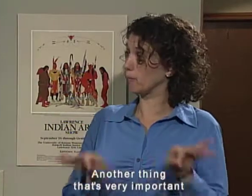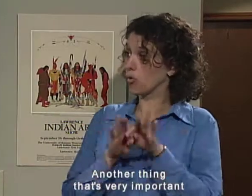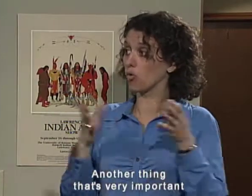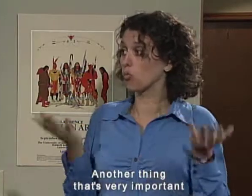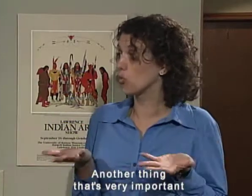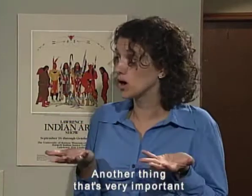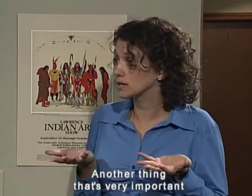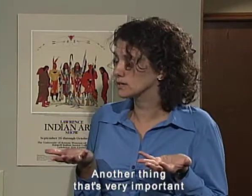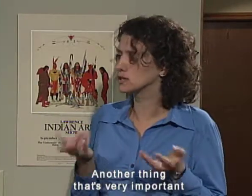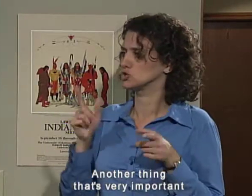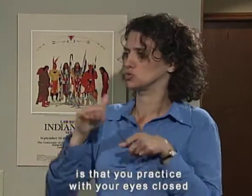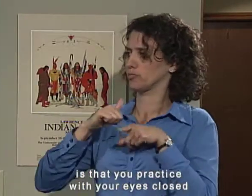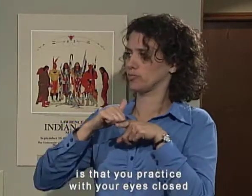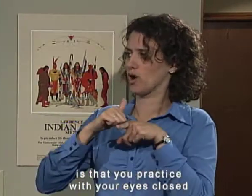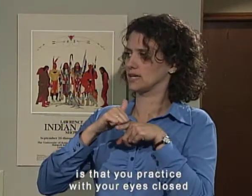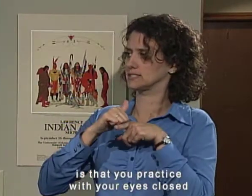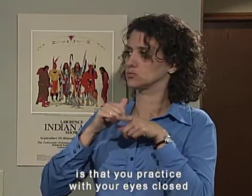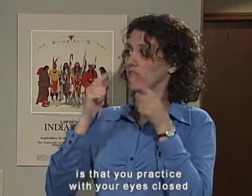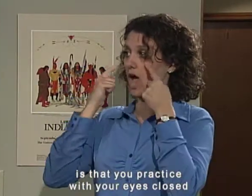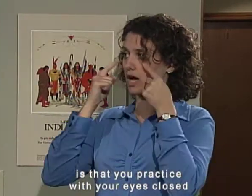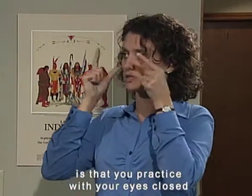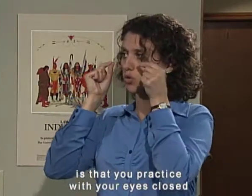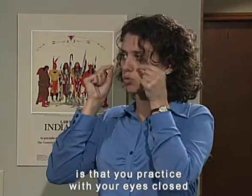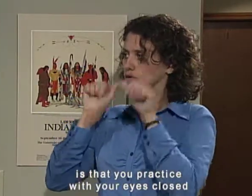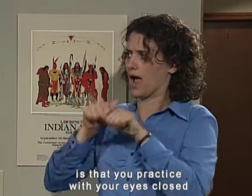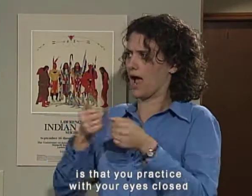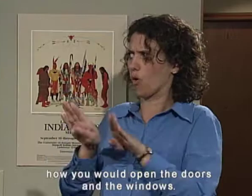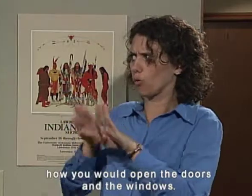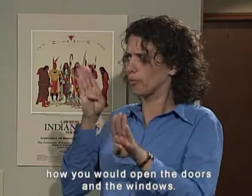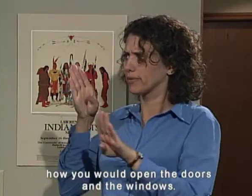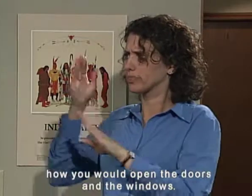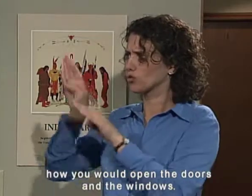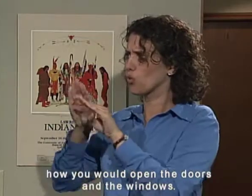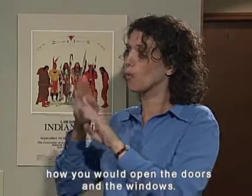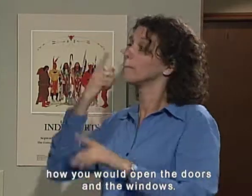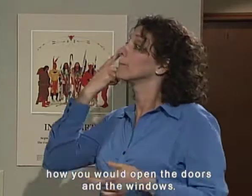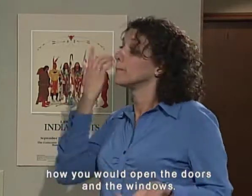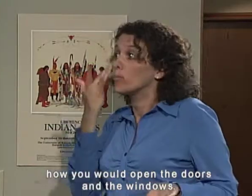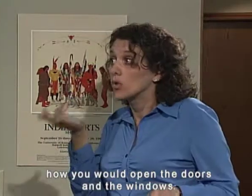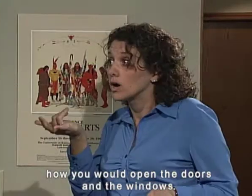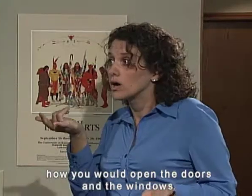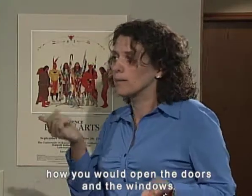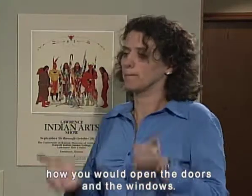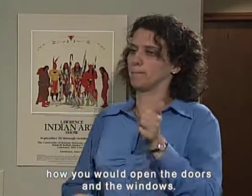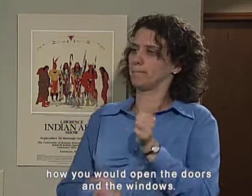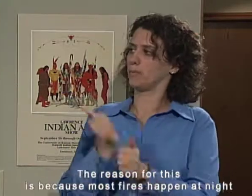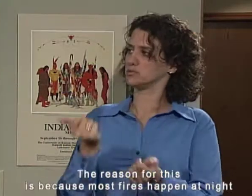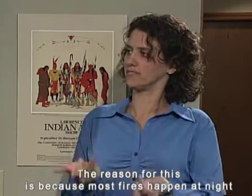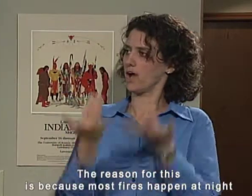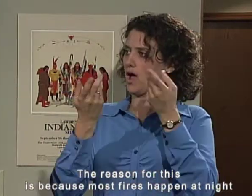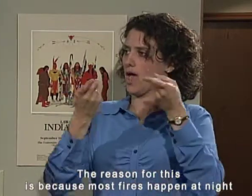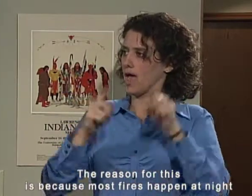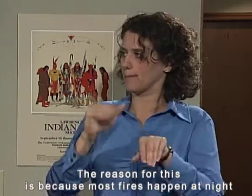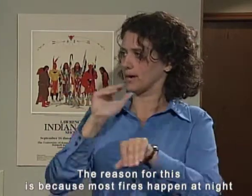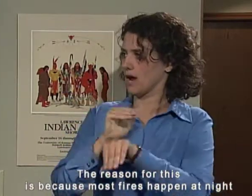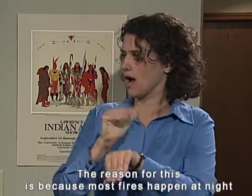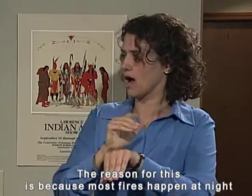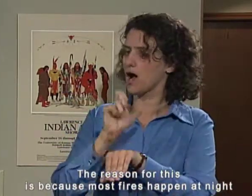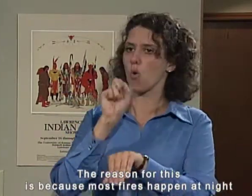Another thing that's very important is that you practice with your eyes closed, how you would open the doors and the windows. The reason for this is because most